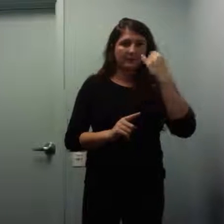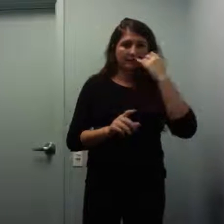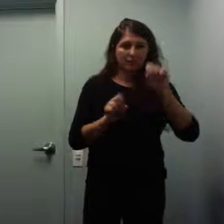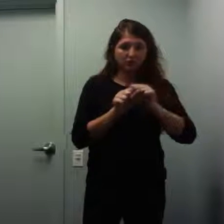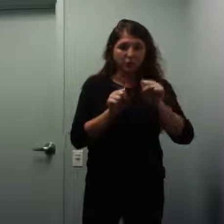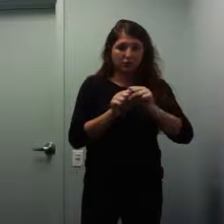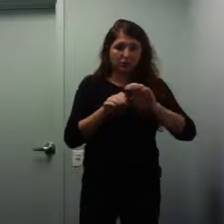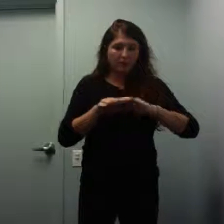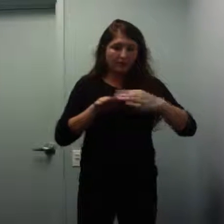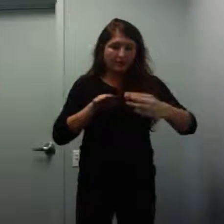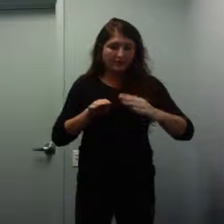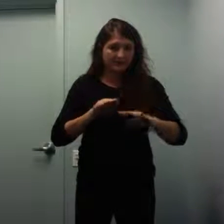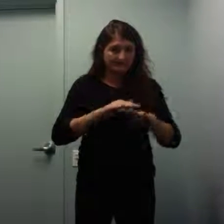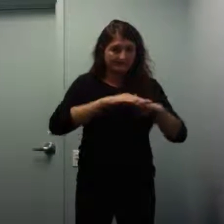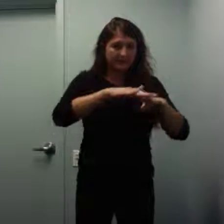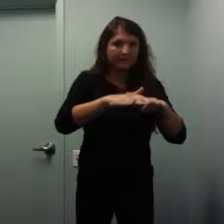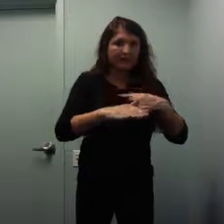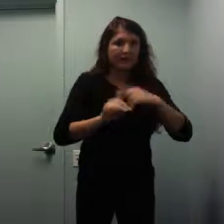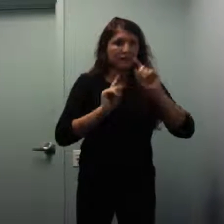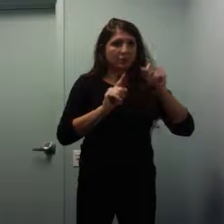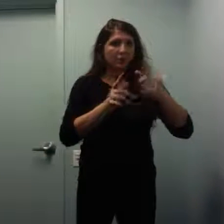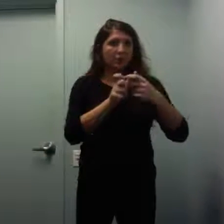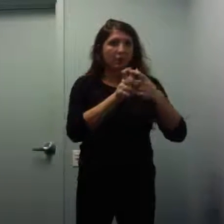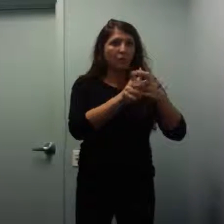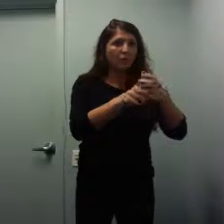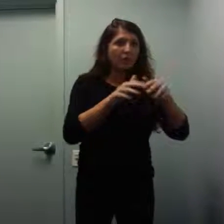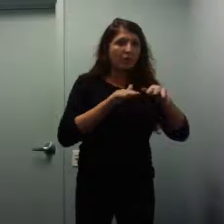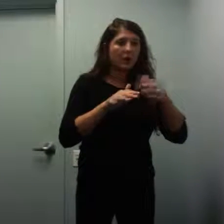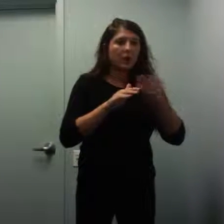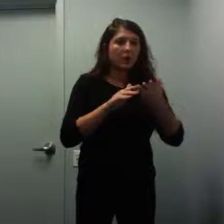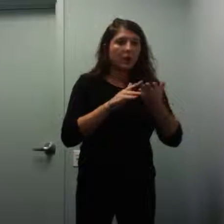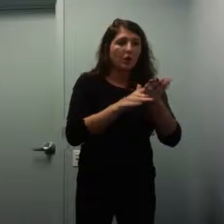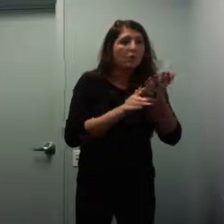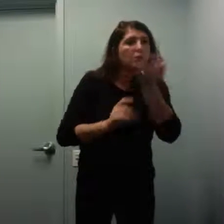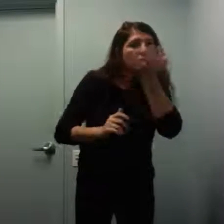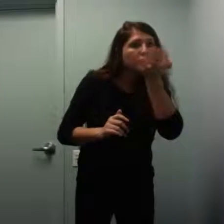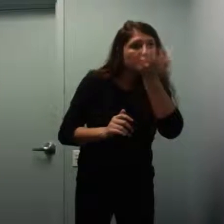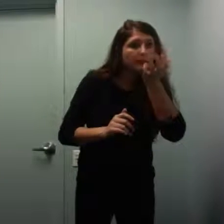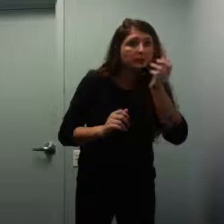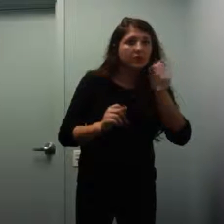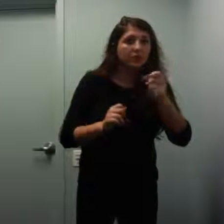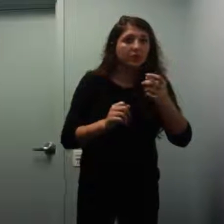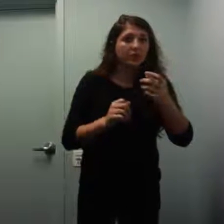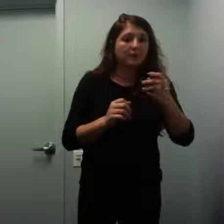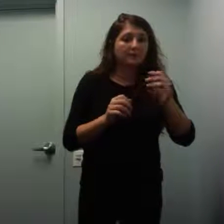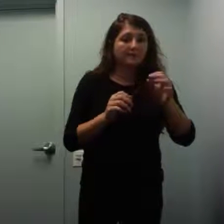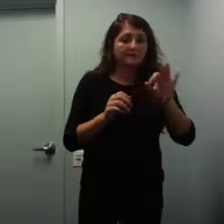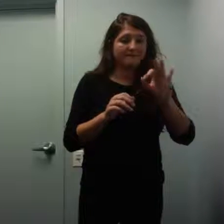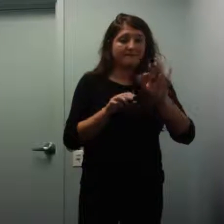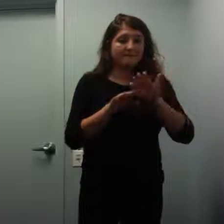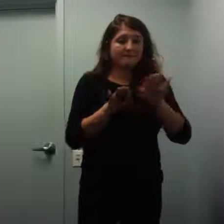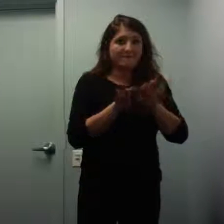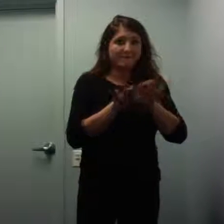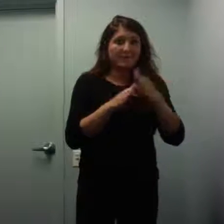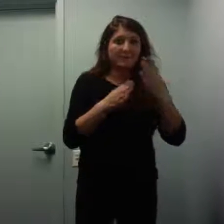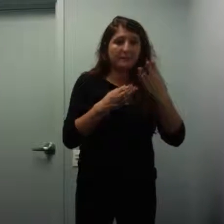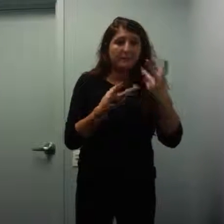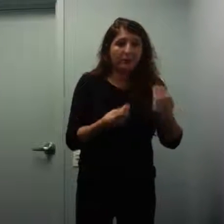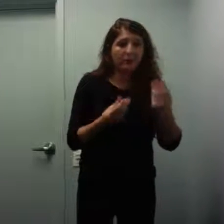go running barefoot through the grass in the morning, your feet might get wet. That's from dew or water that was